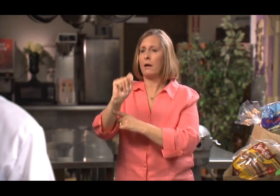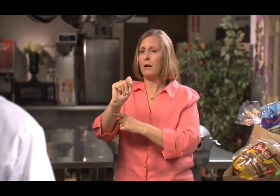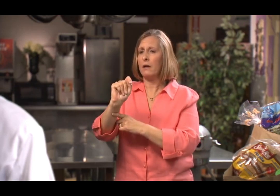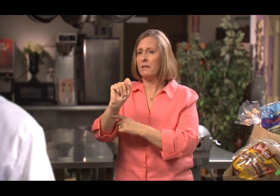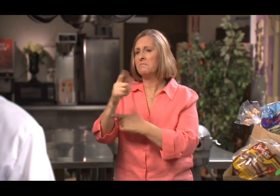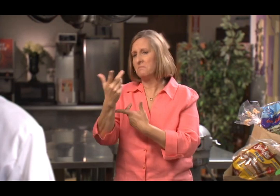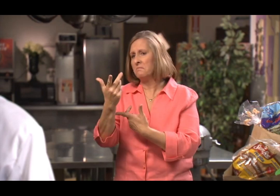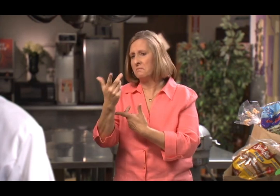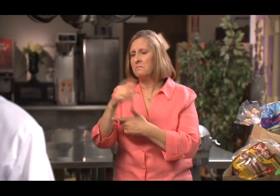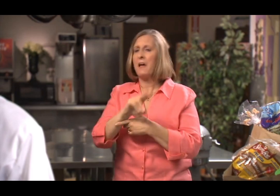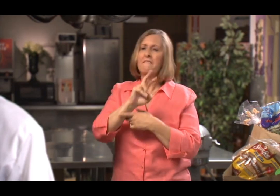vegetables.